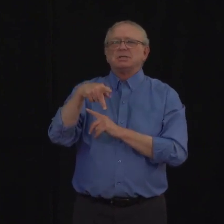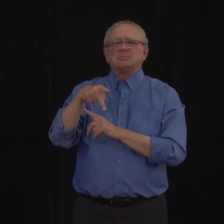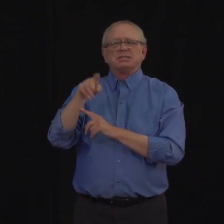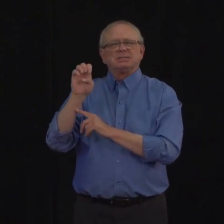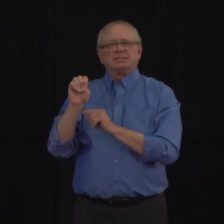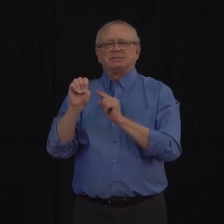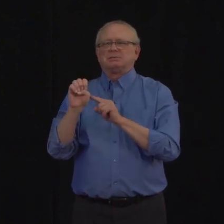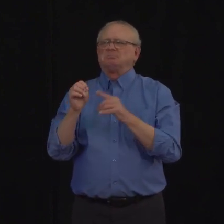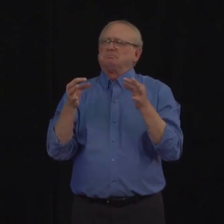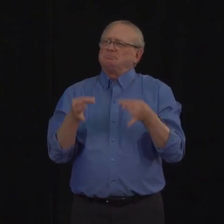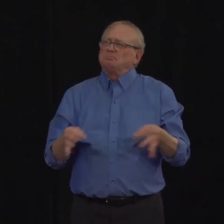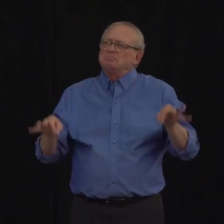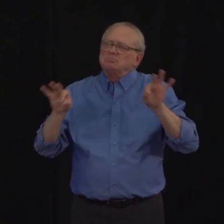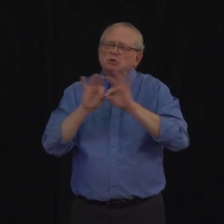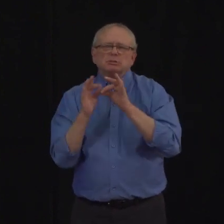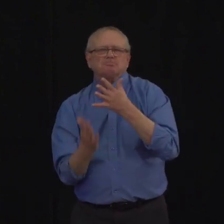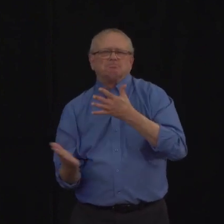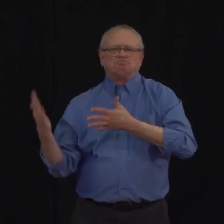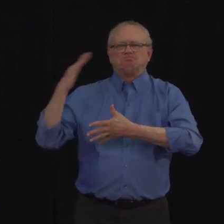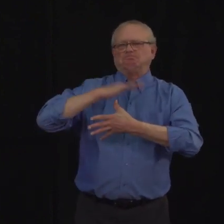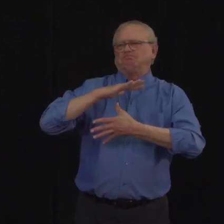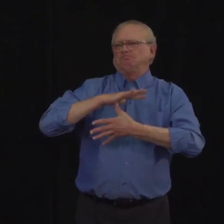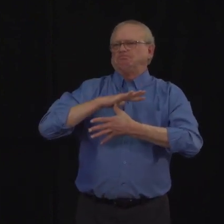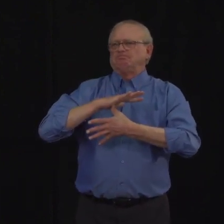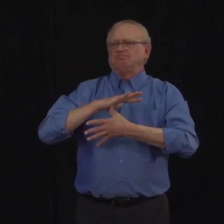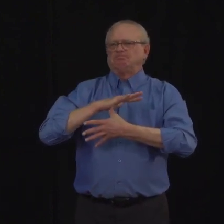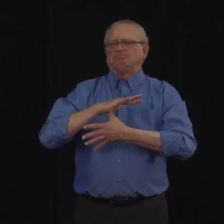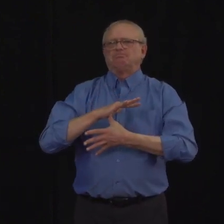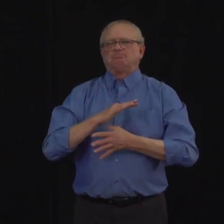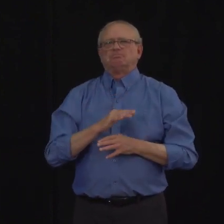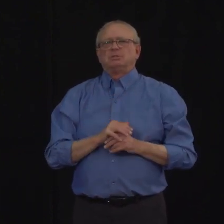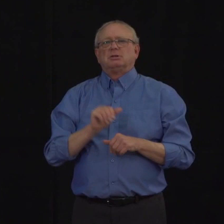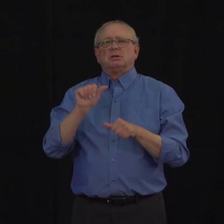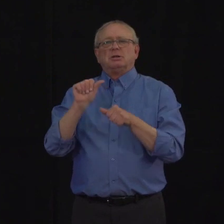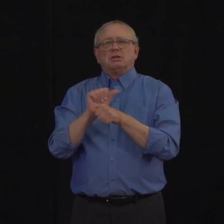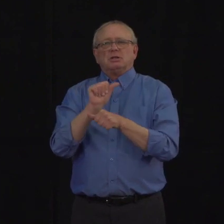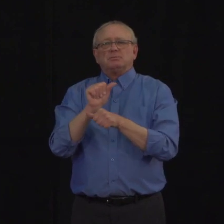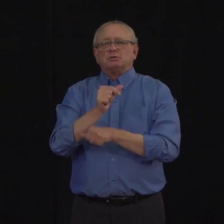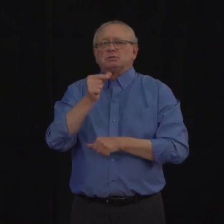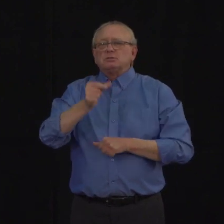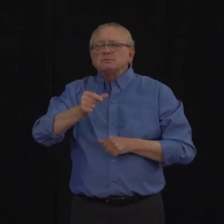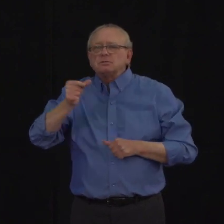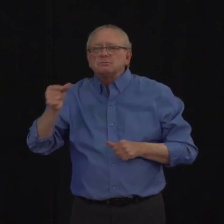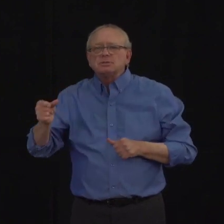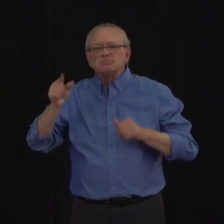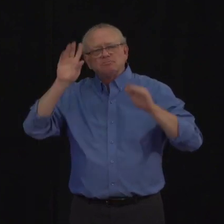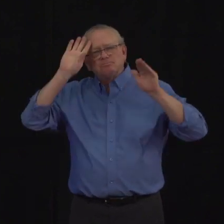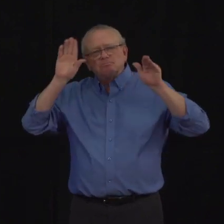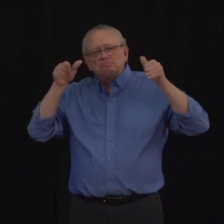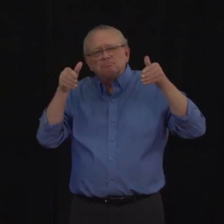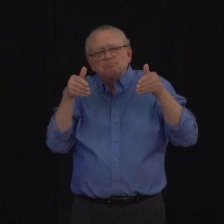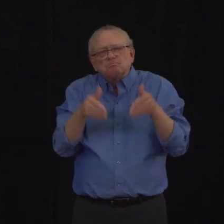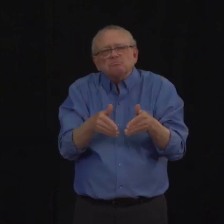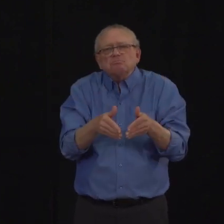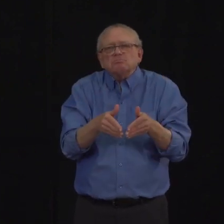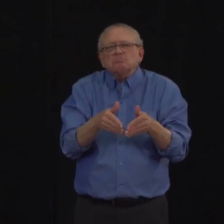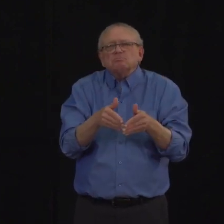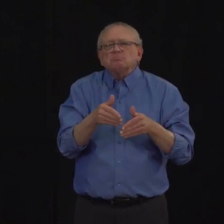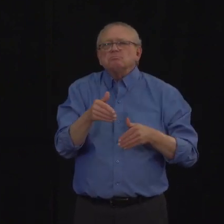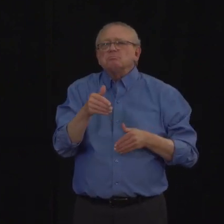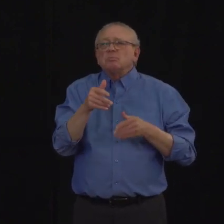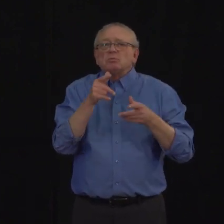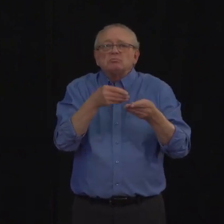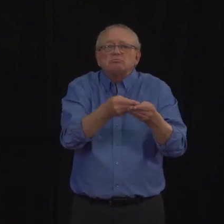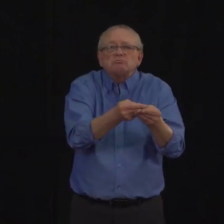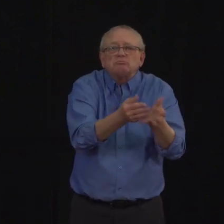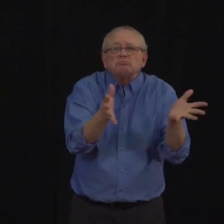government is keeping key groups as a priority while we change our distribution process. Going